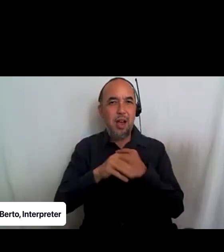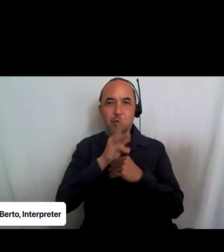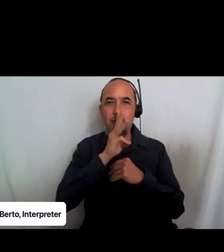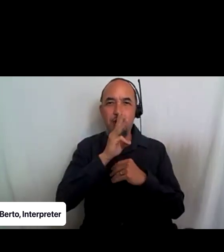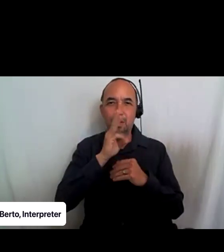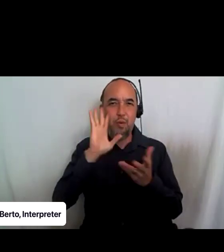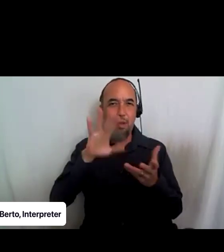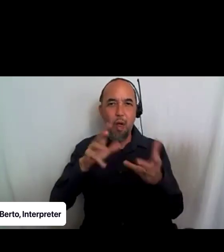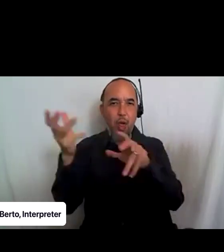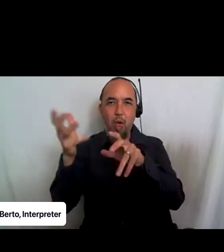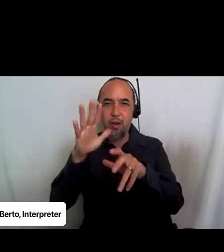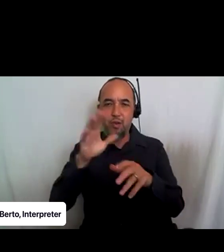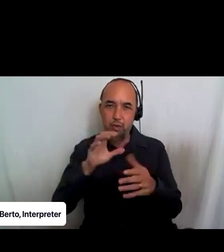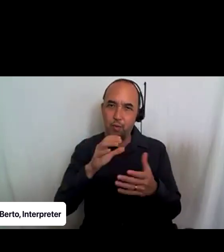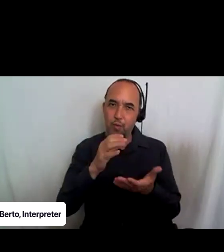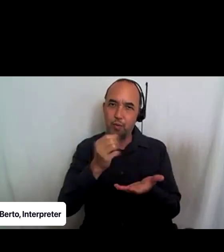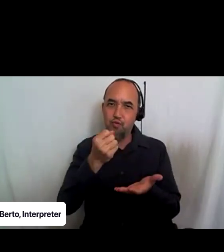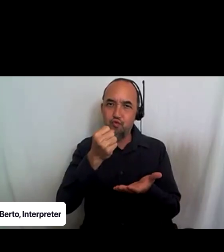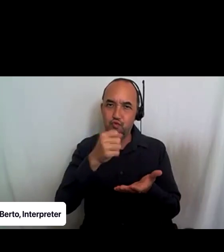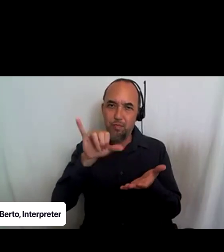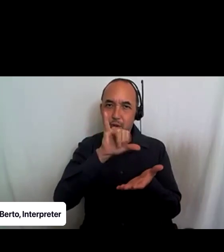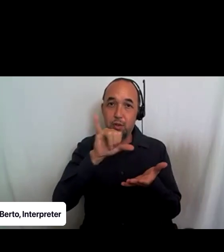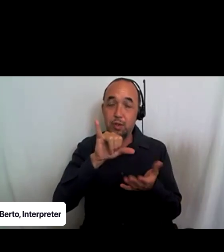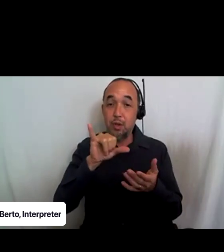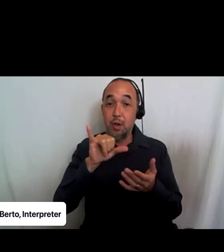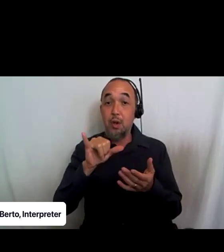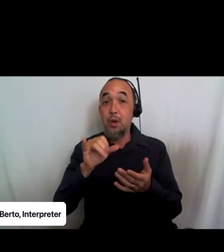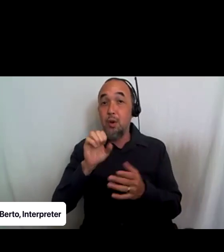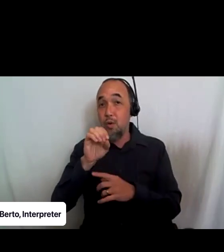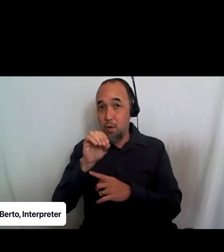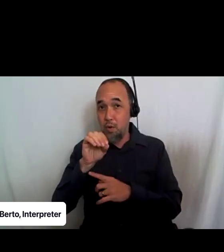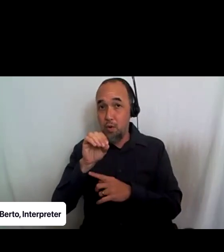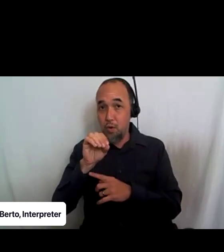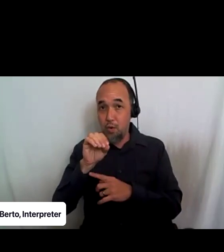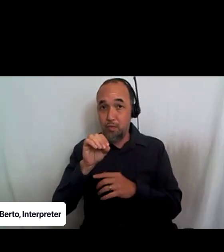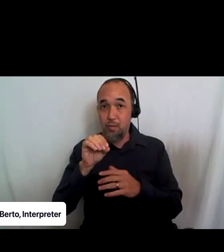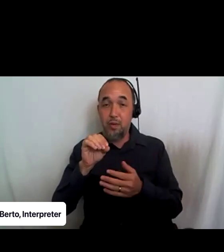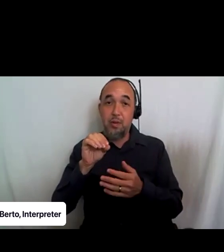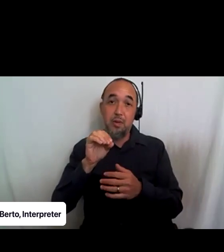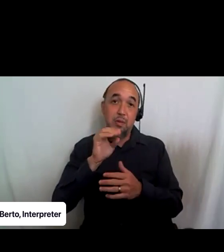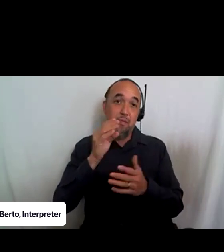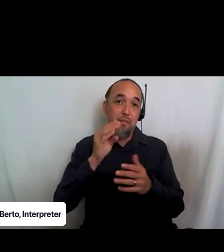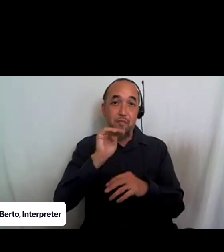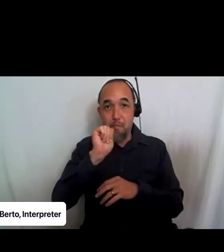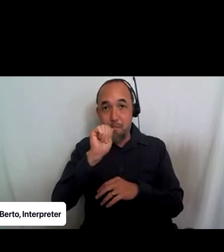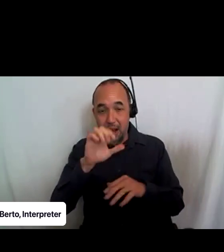sauce. So I'd add it after, once your mac and cheese is in the dish, and then you layer it together.